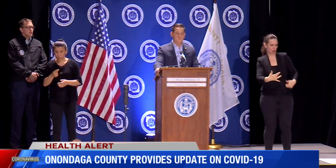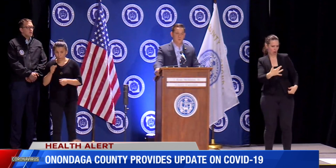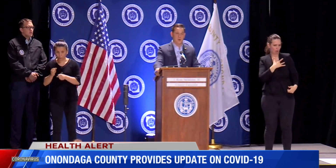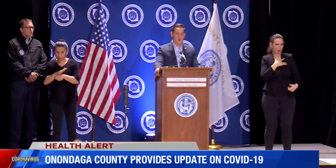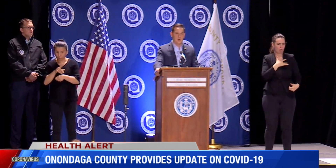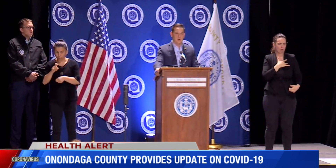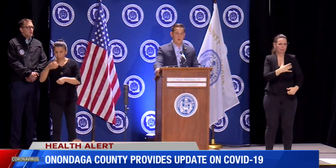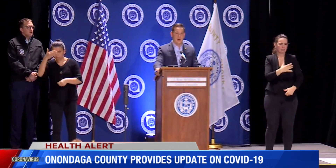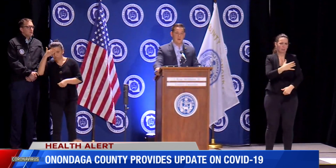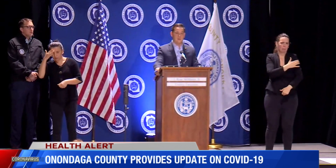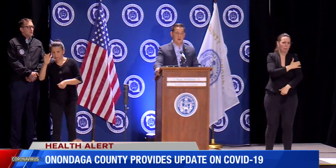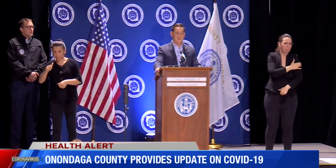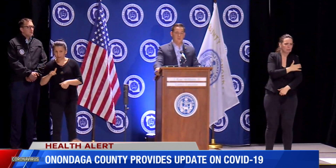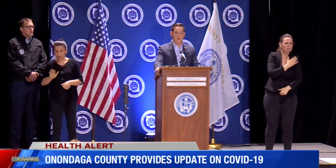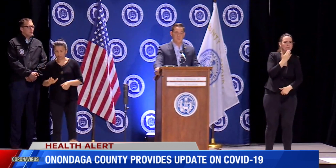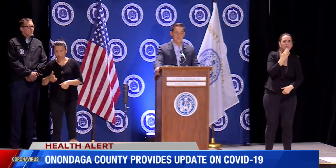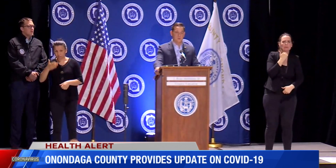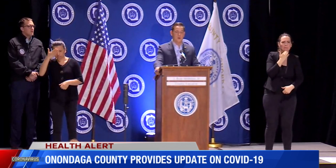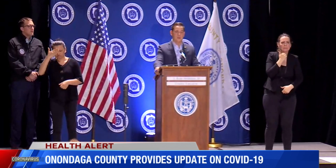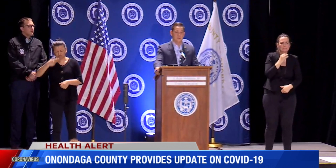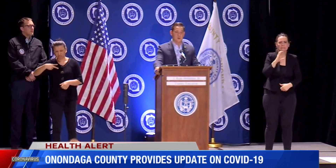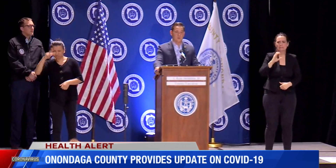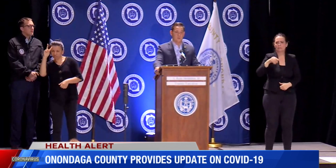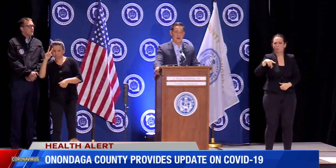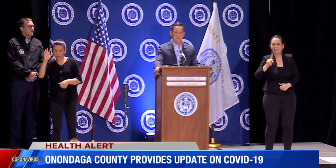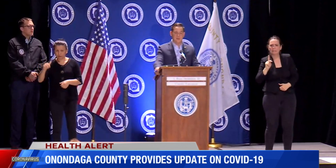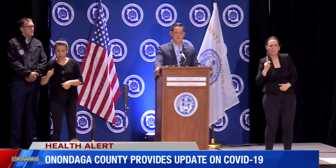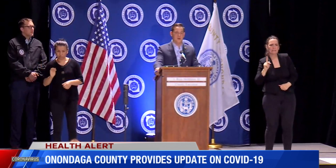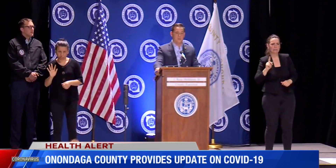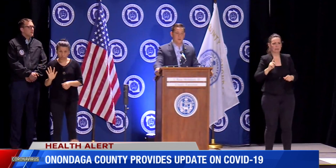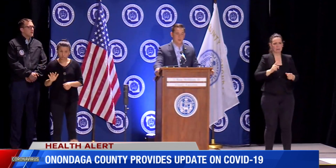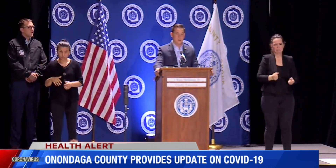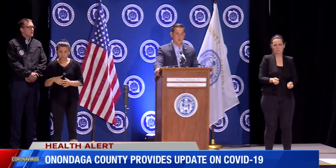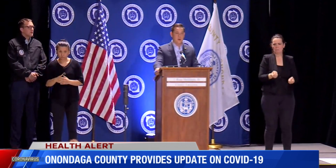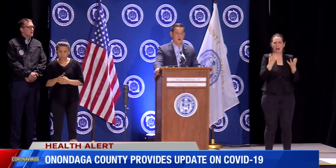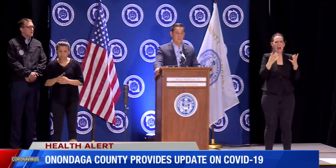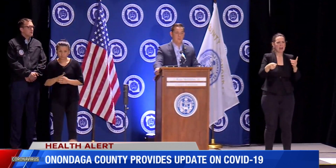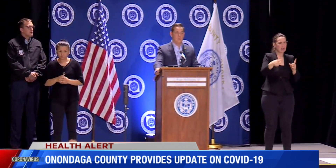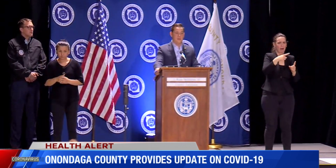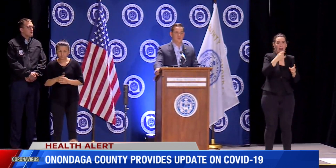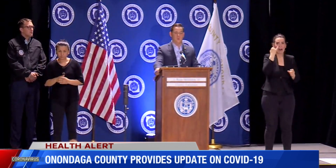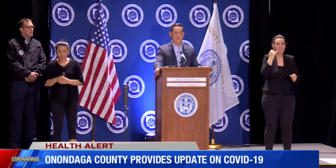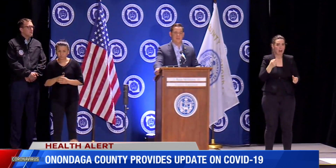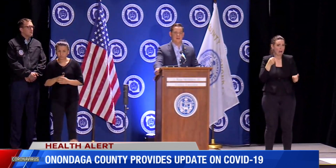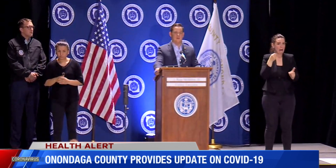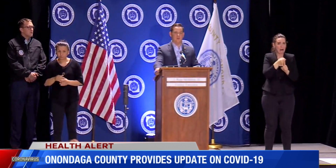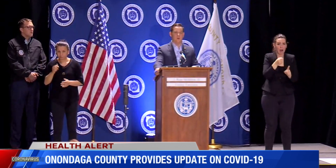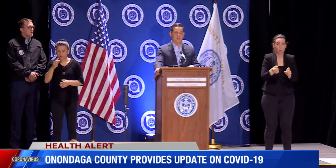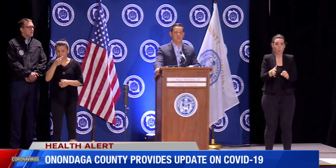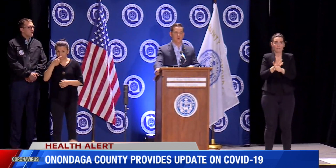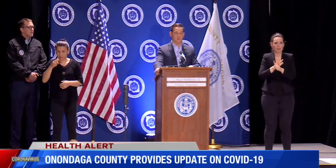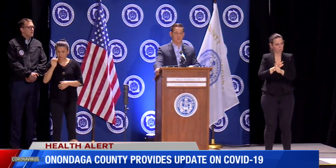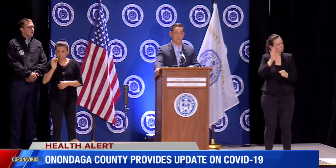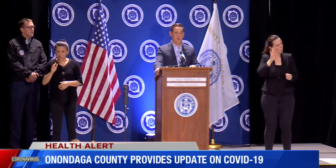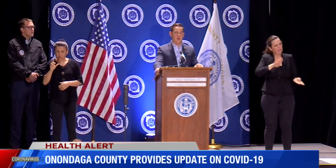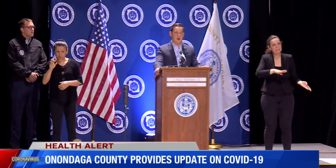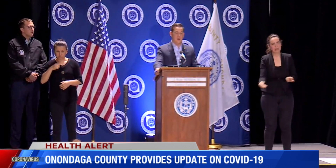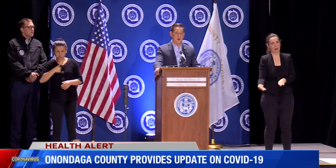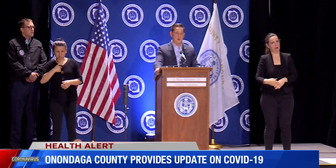time. I'm going to be celebrating Easter with my immediate family. That's what we need everybody to